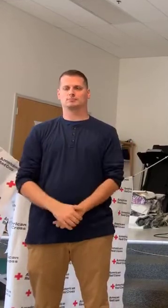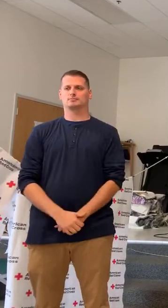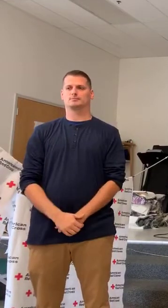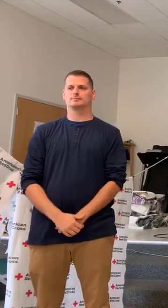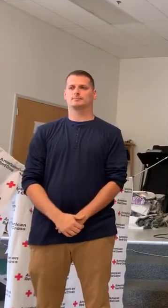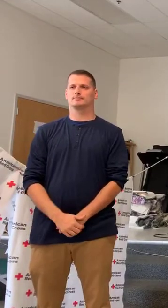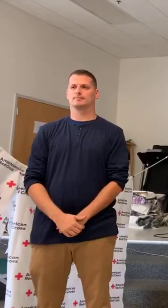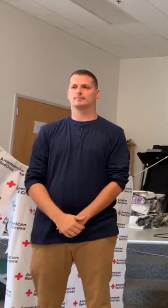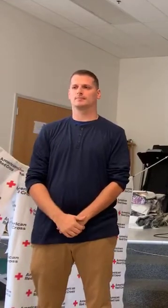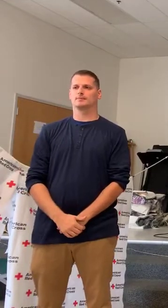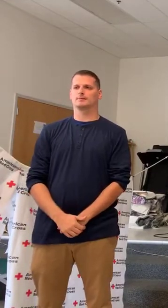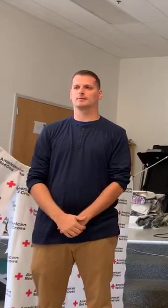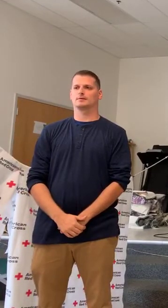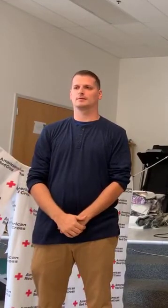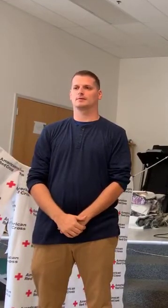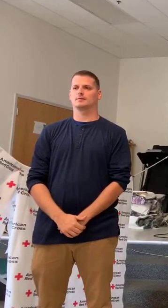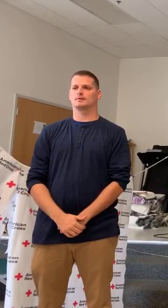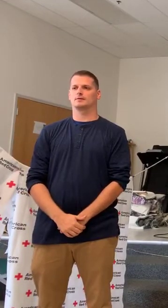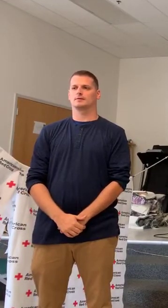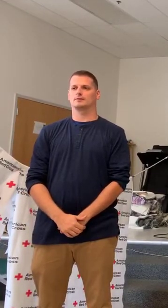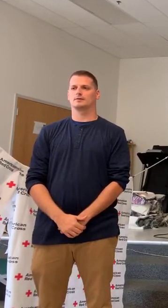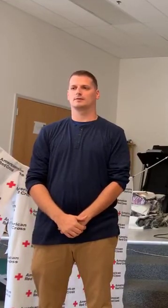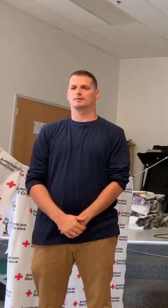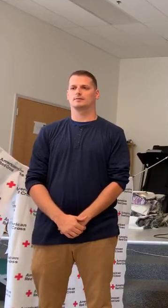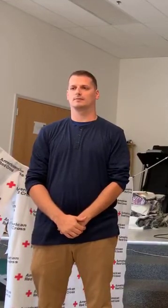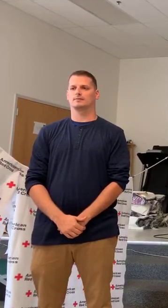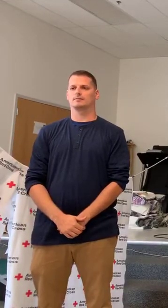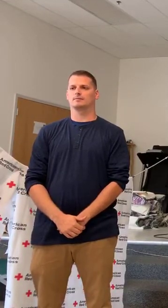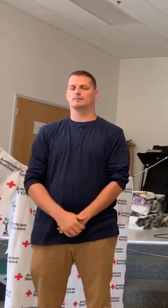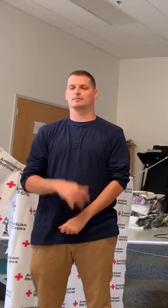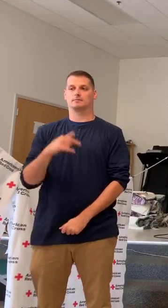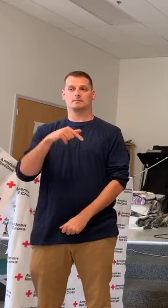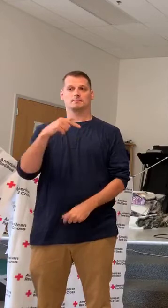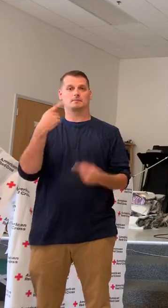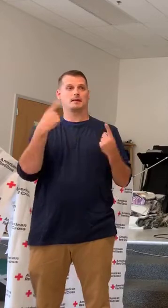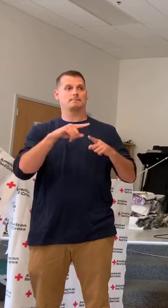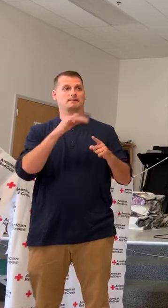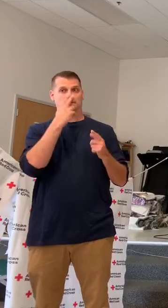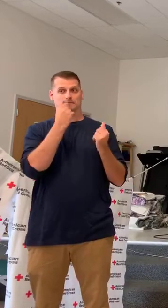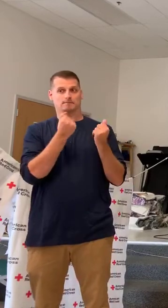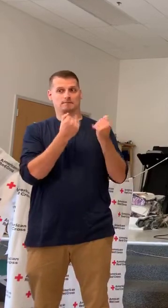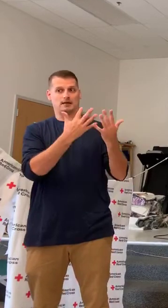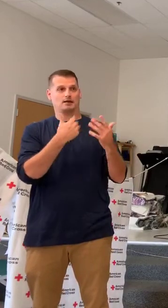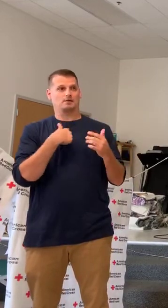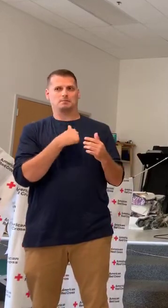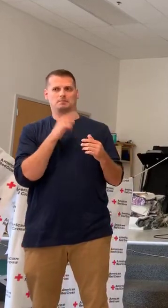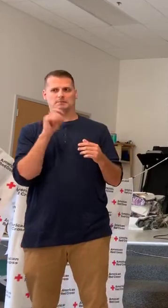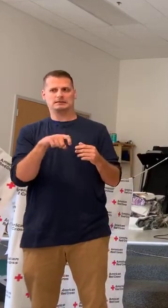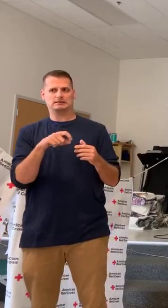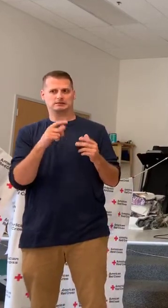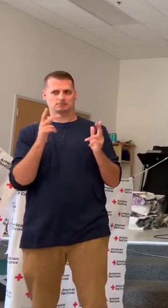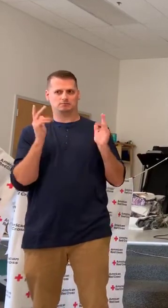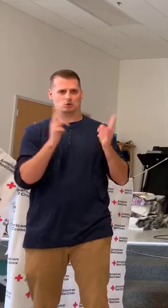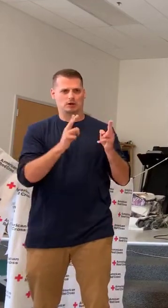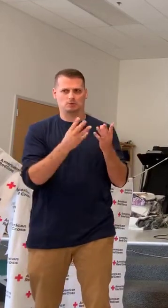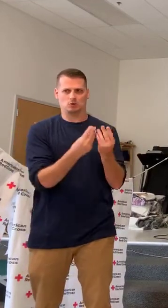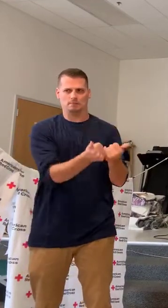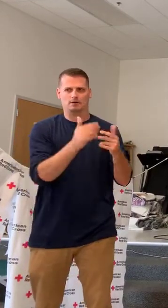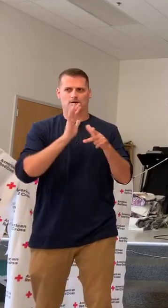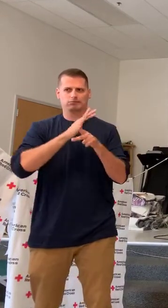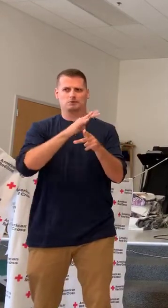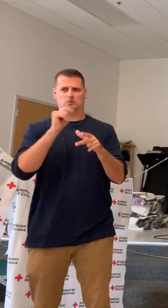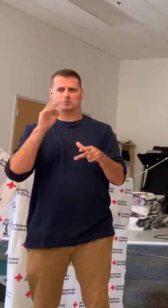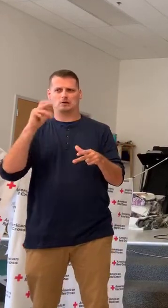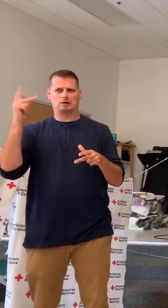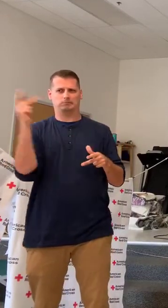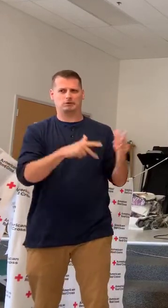So we have resources here. The forestry has helicopters, tankers, wildland firefighters. We have 2 crews,